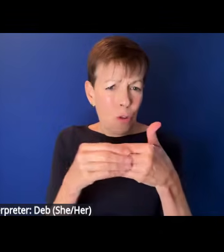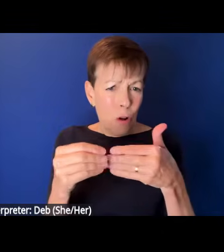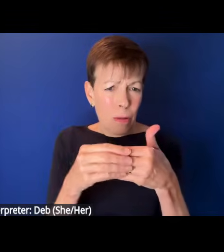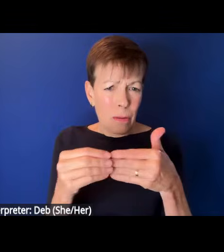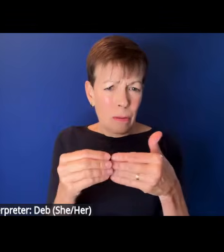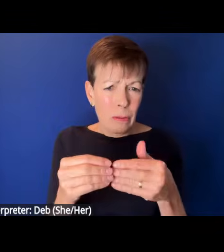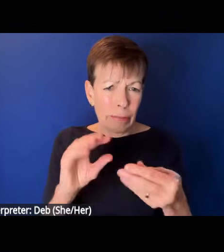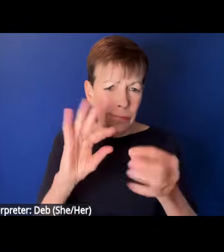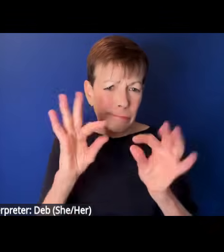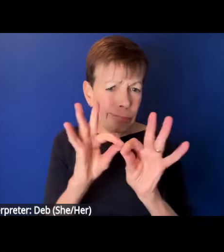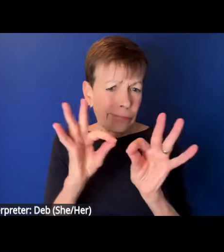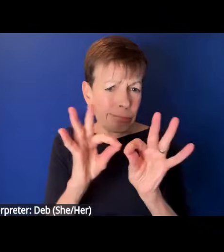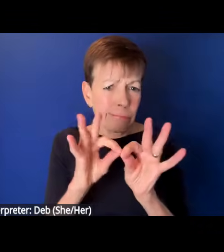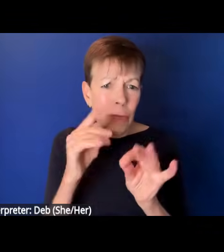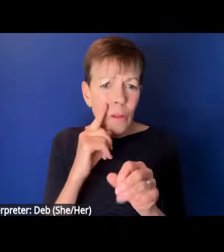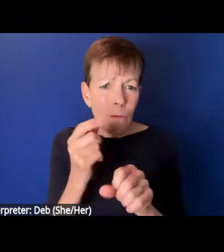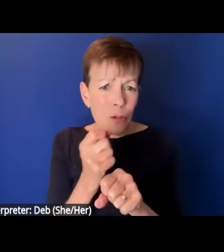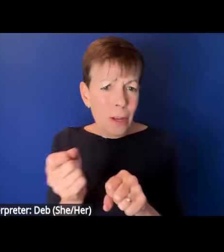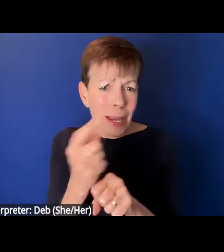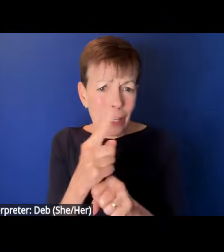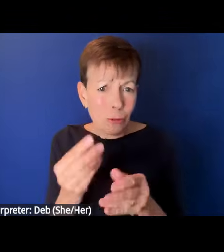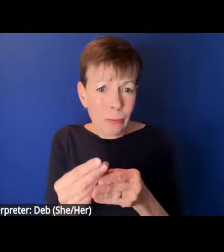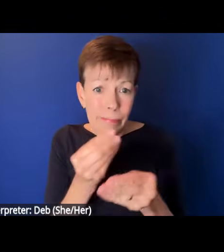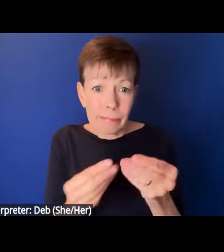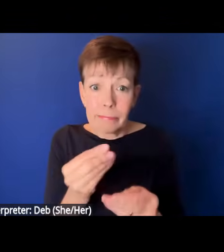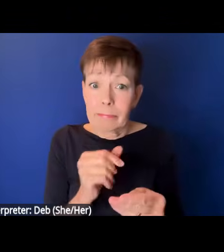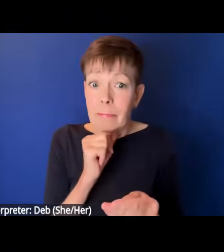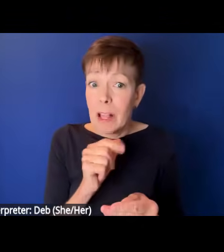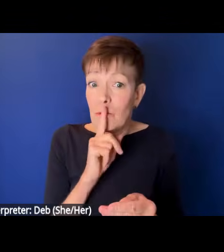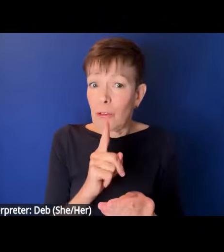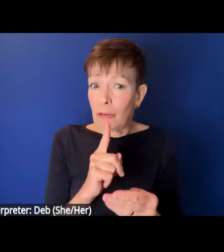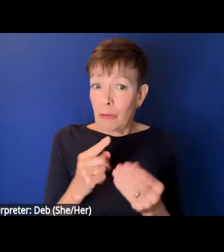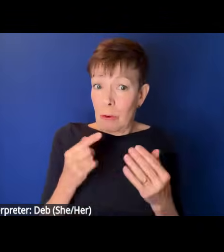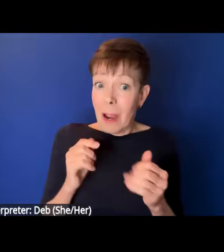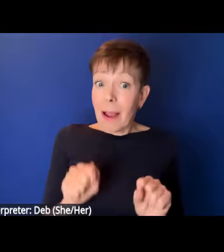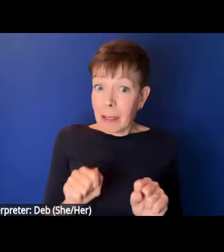know that number off the top. I think that information.